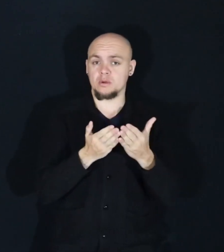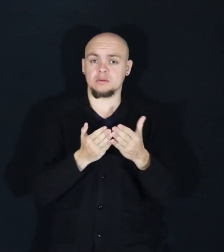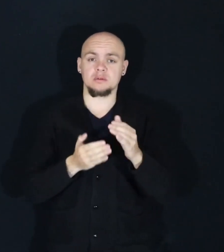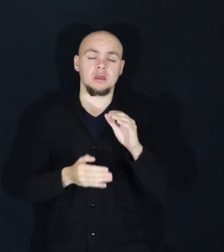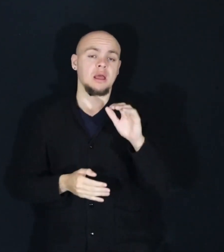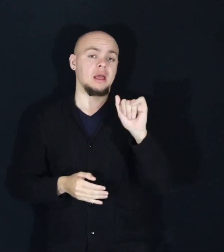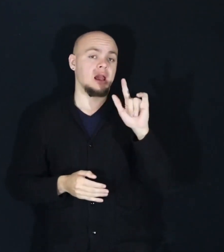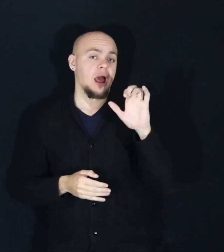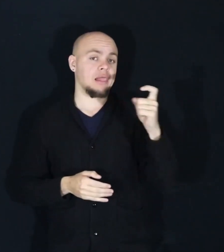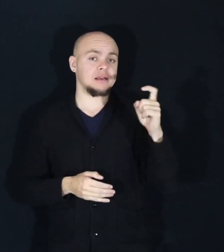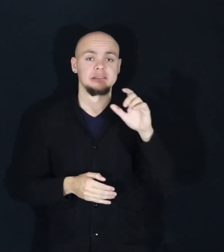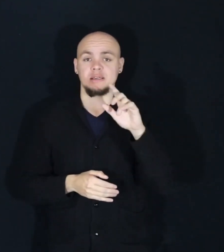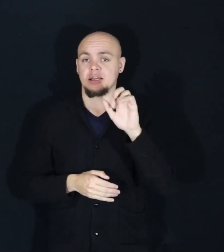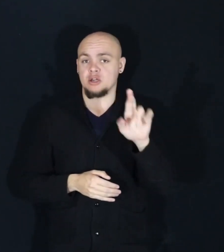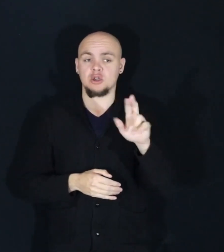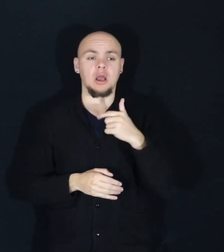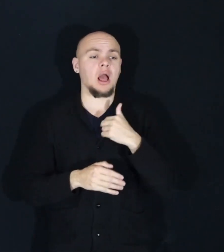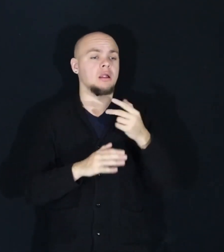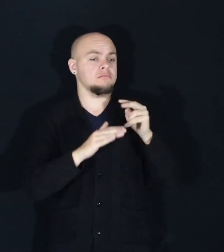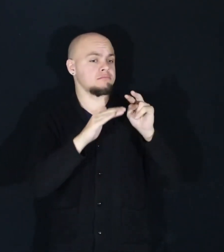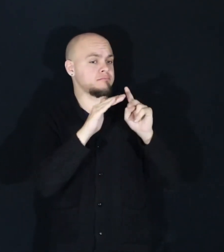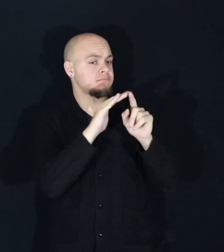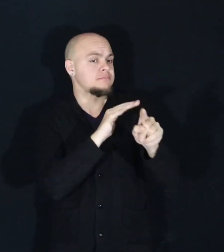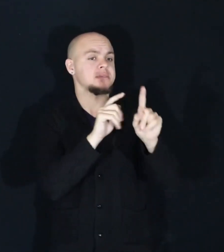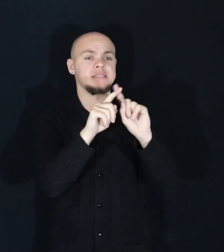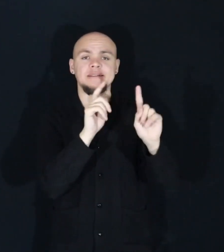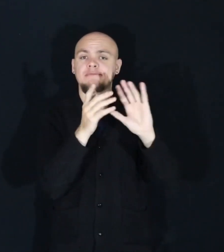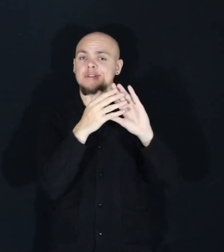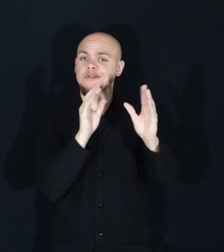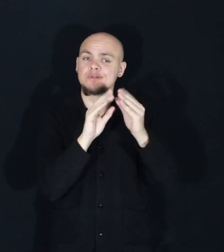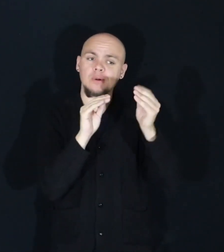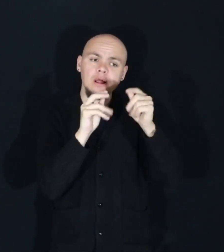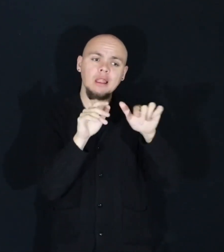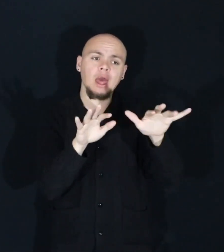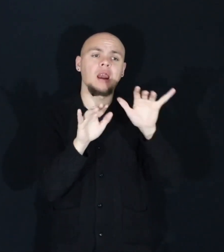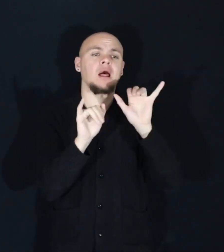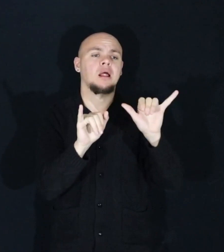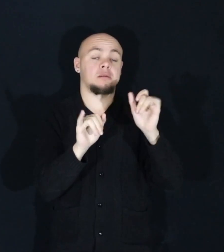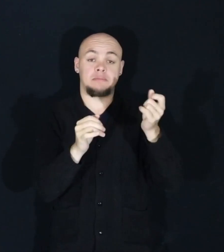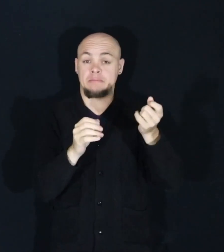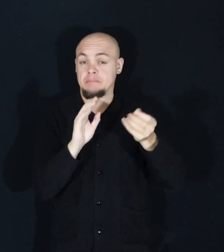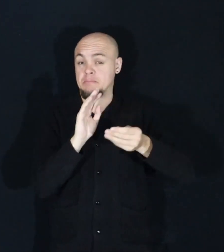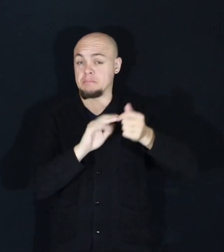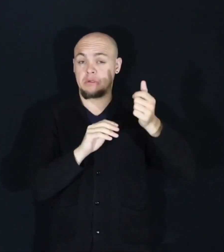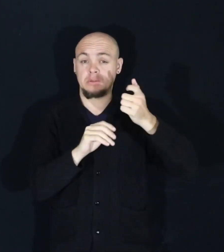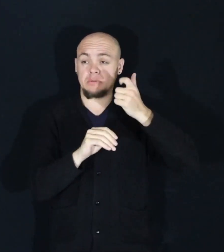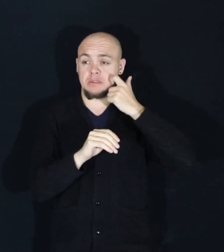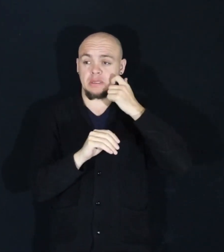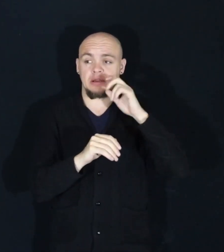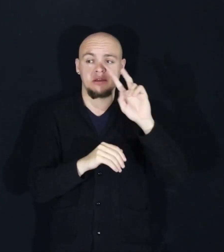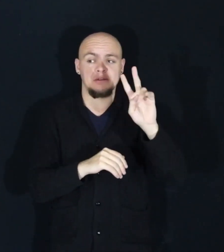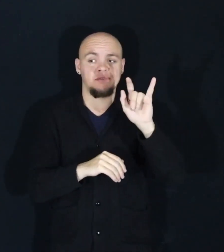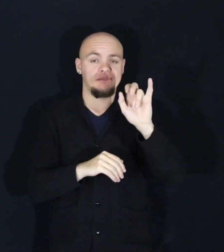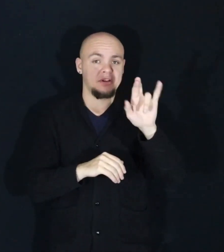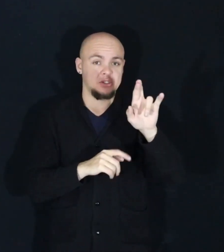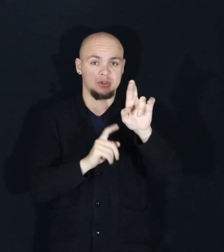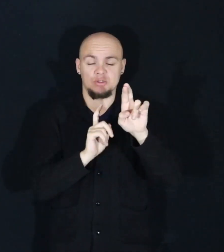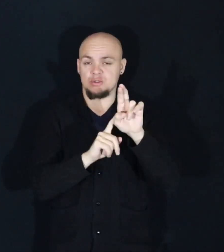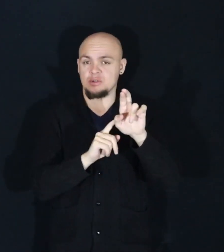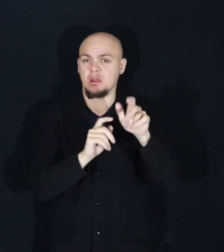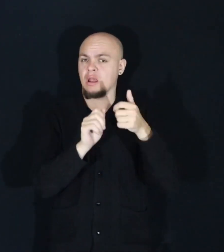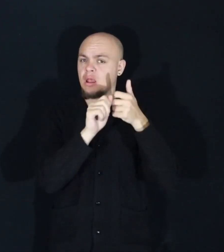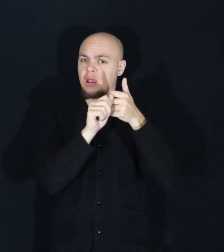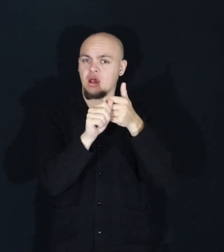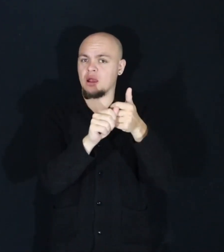world behind and explored a land made up of stories. Most recently, I followed Victor onto Walton's ship while he